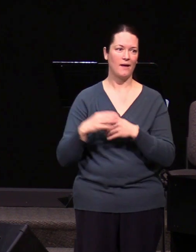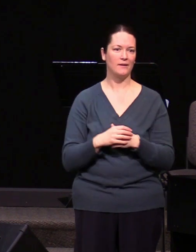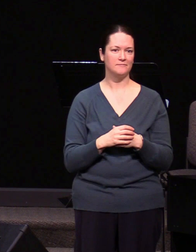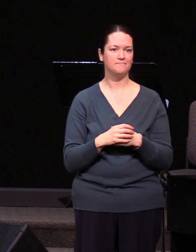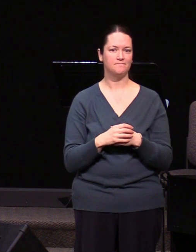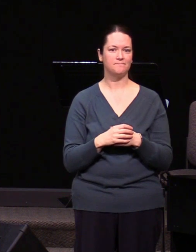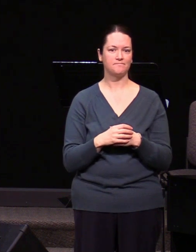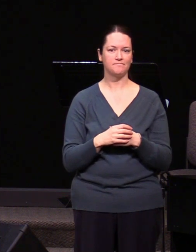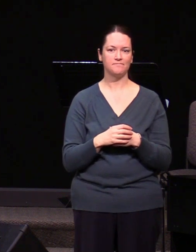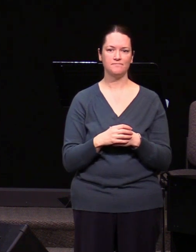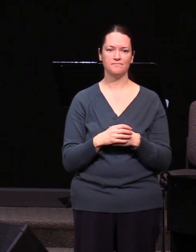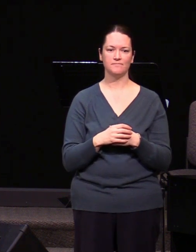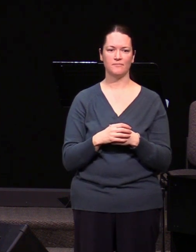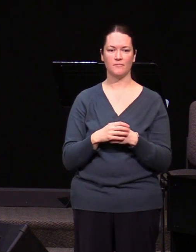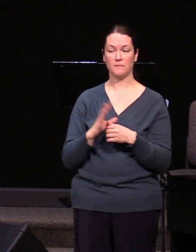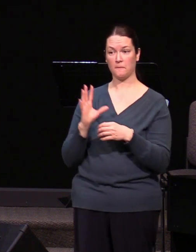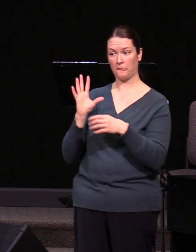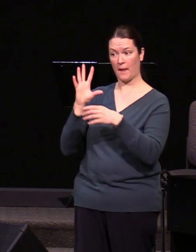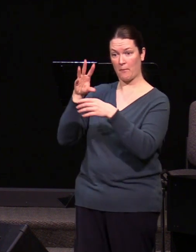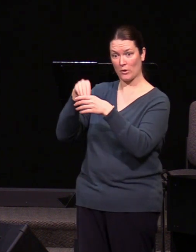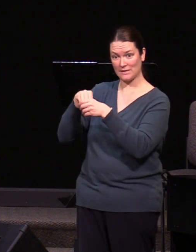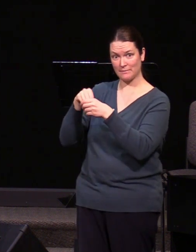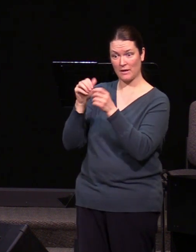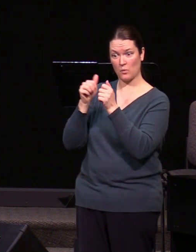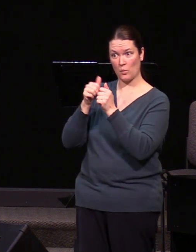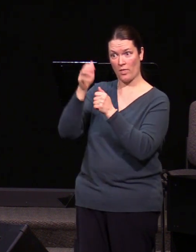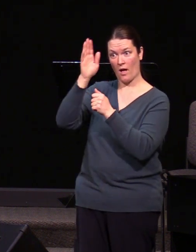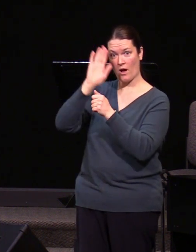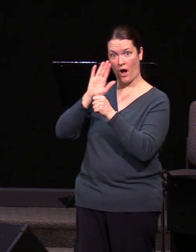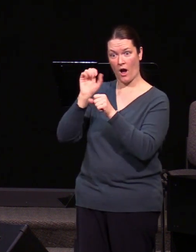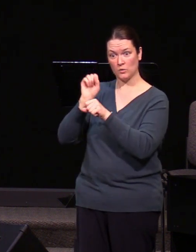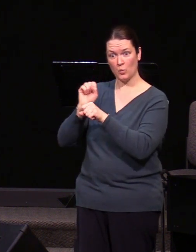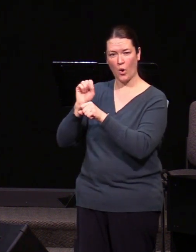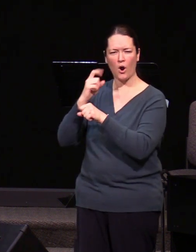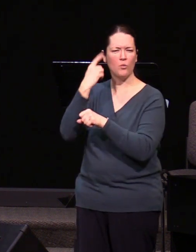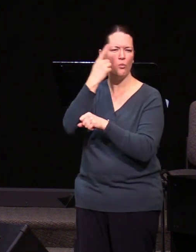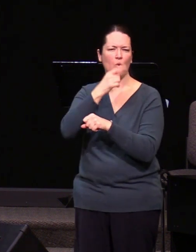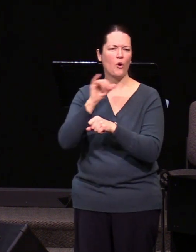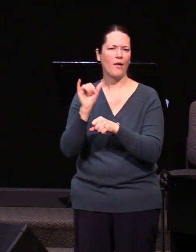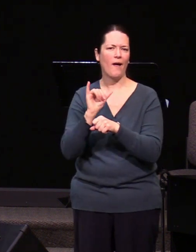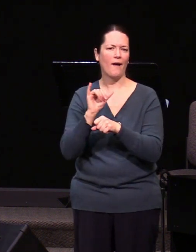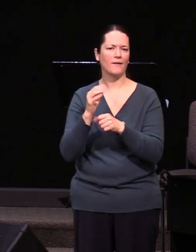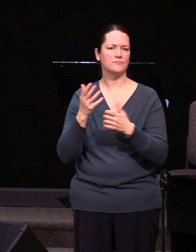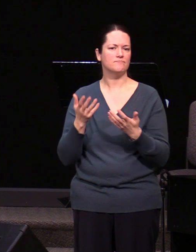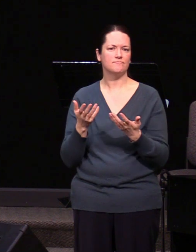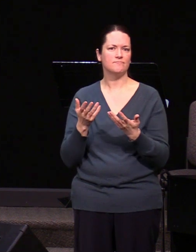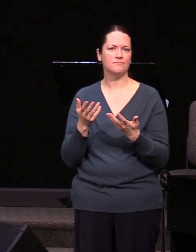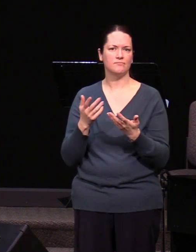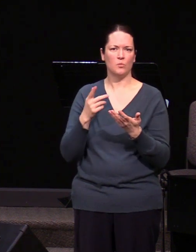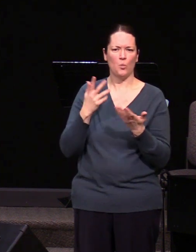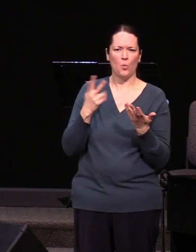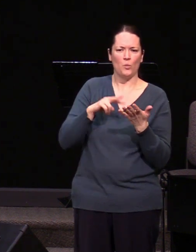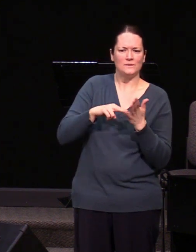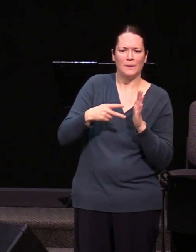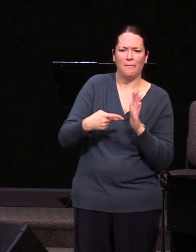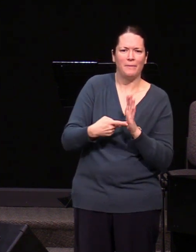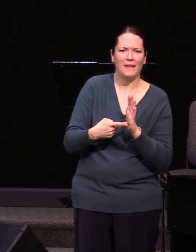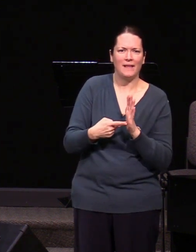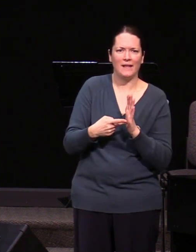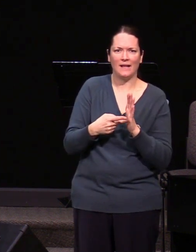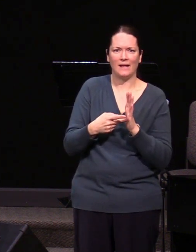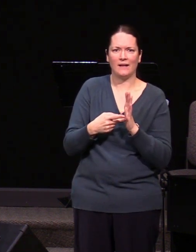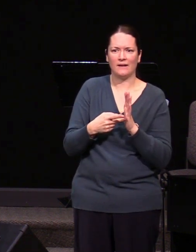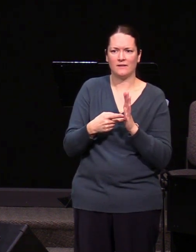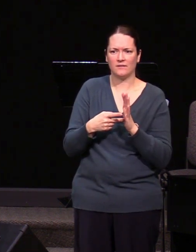So what does participation in God's work actually look like? What does this all mean kind of when we get down to earth?